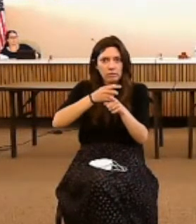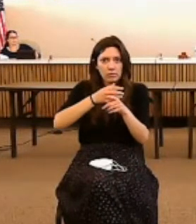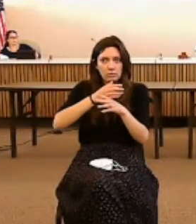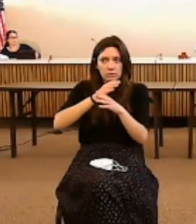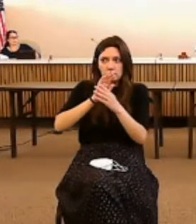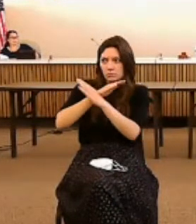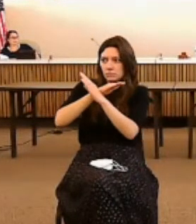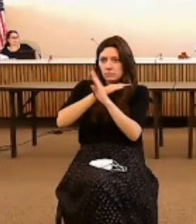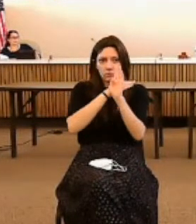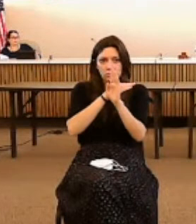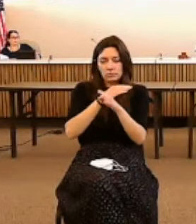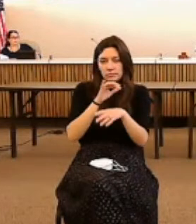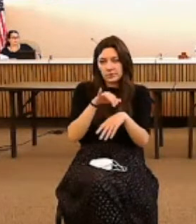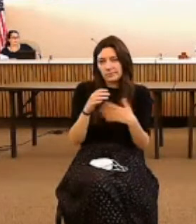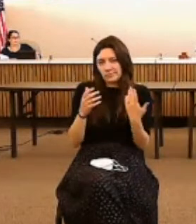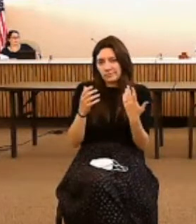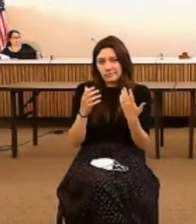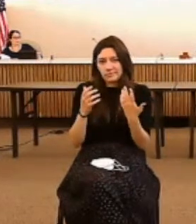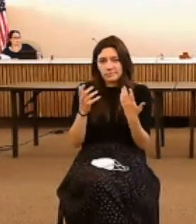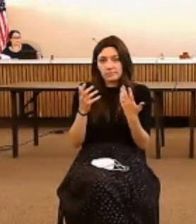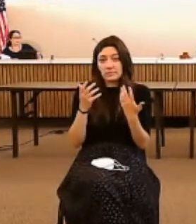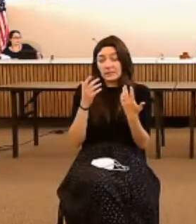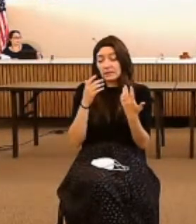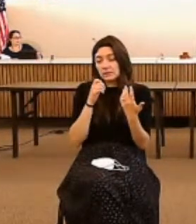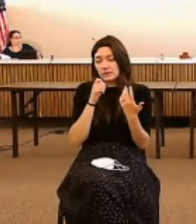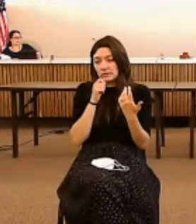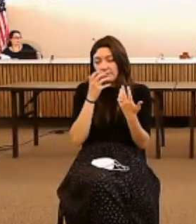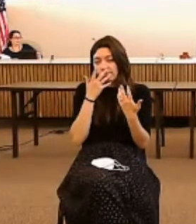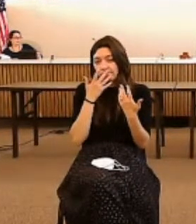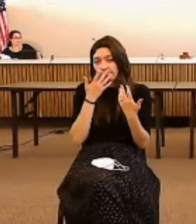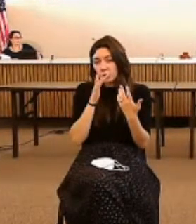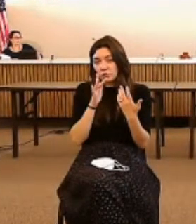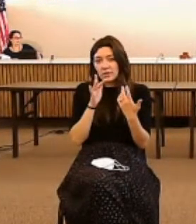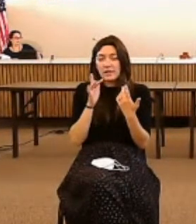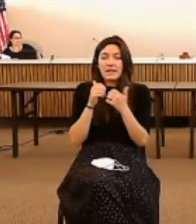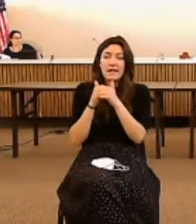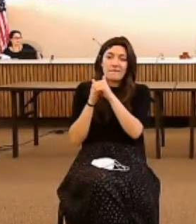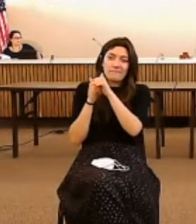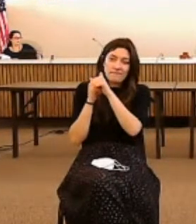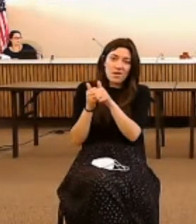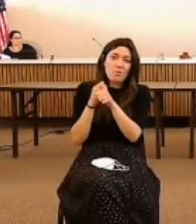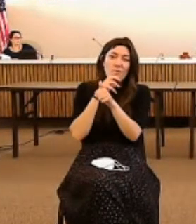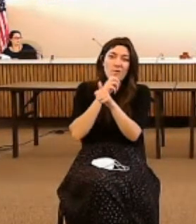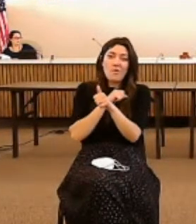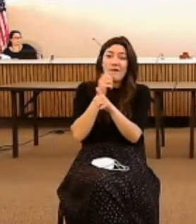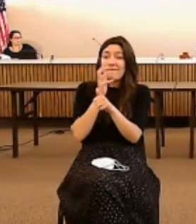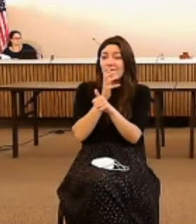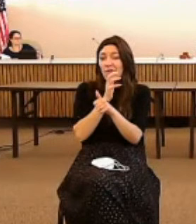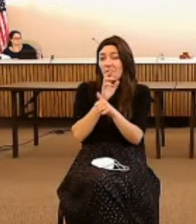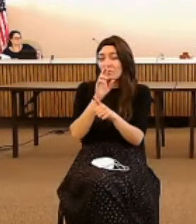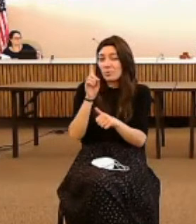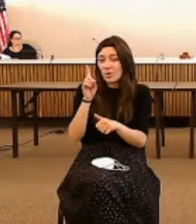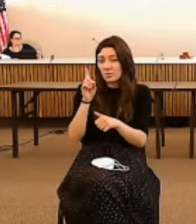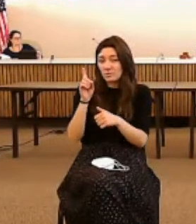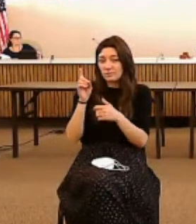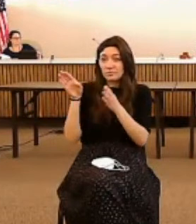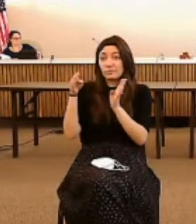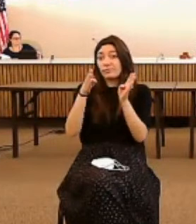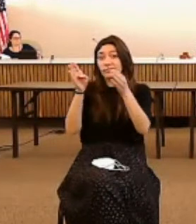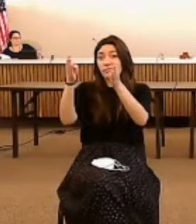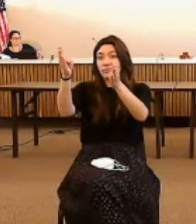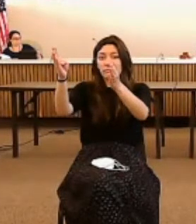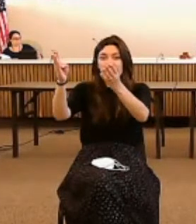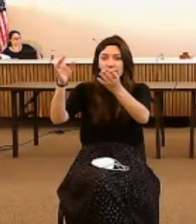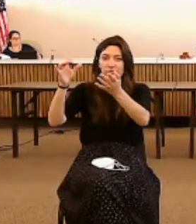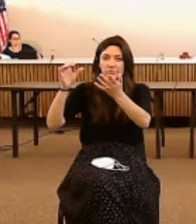So unfortunately, they followed the old farm roads, which tended to stay up on the hills and on the ridges because that's where it was dry and you didn't get your wagons stuck